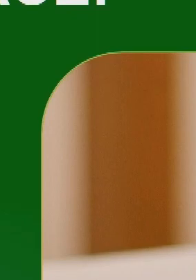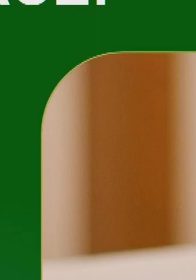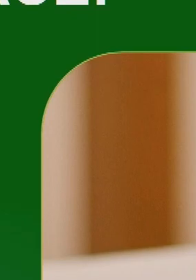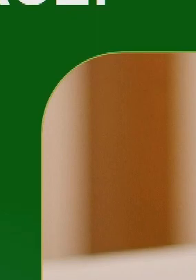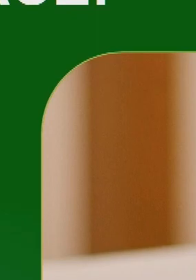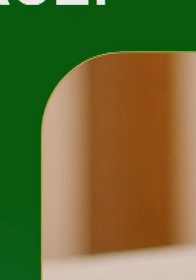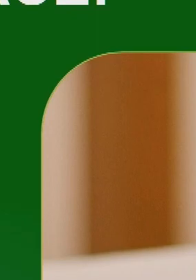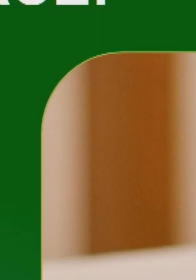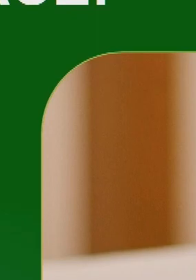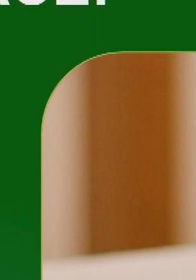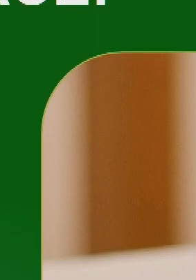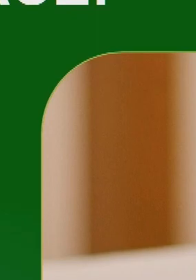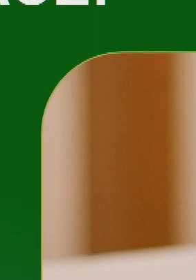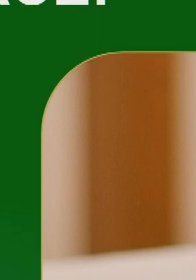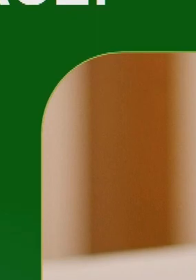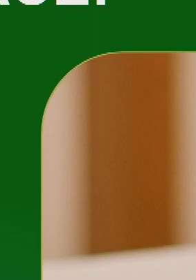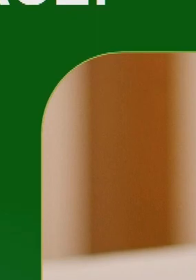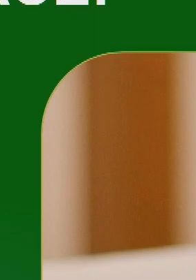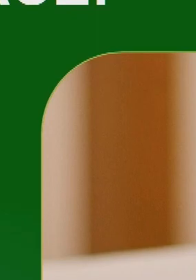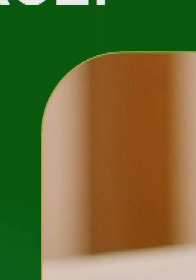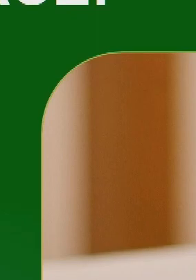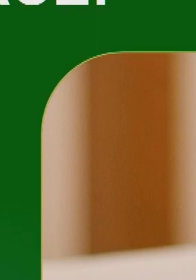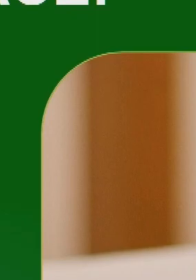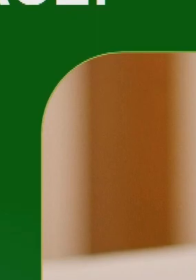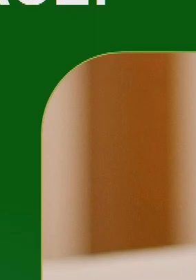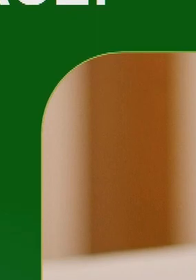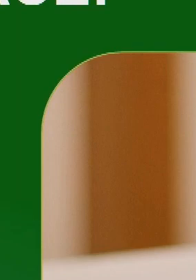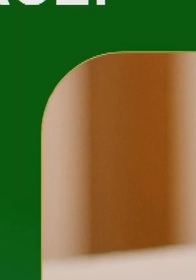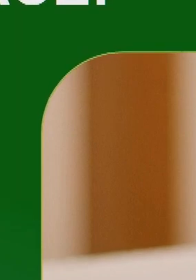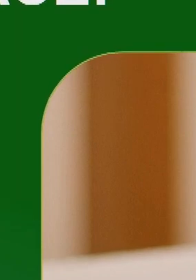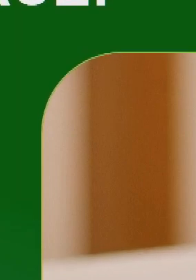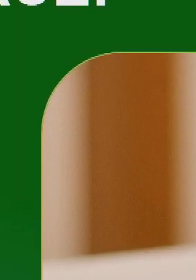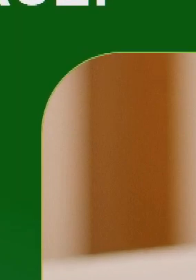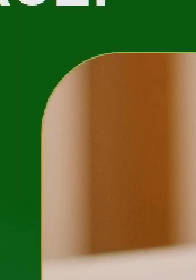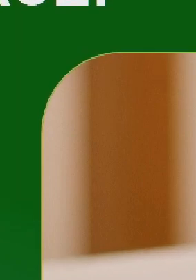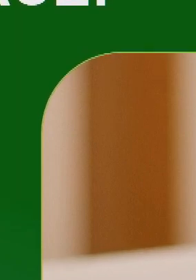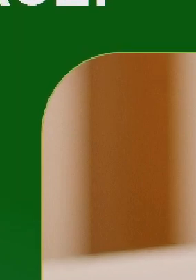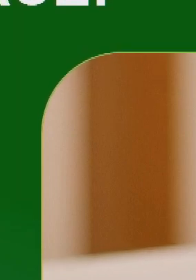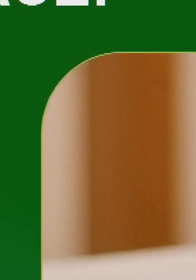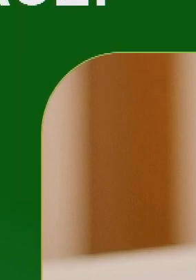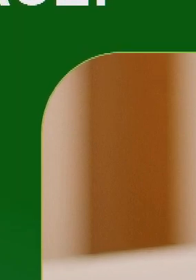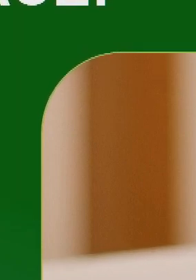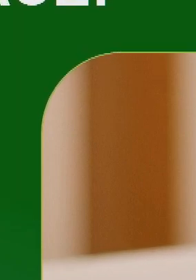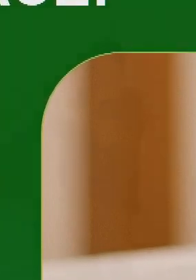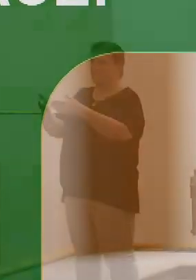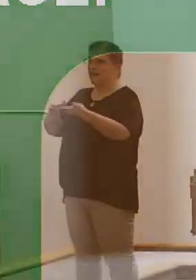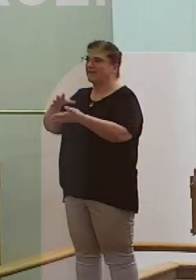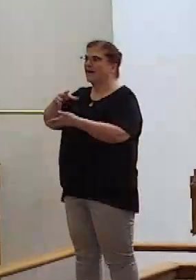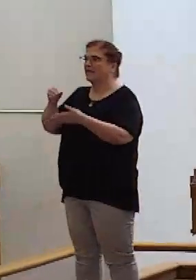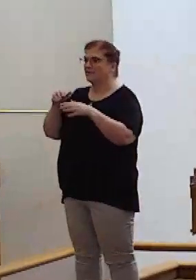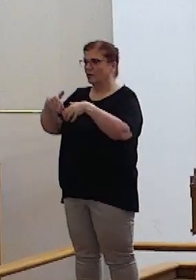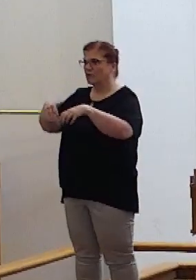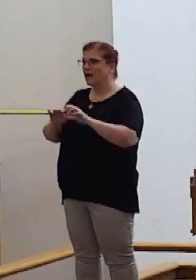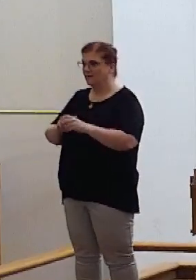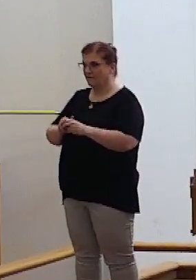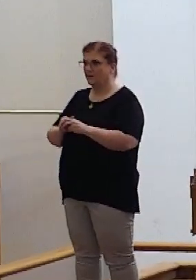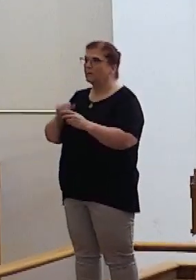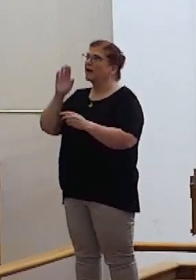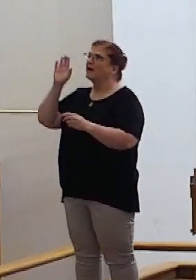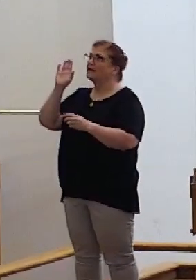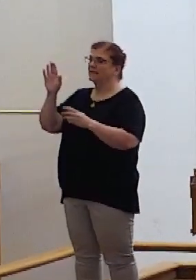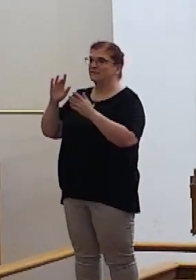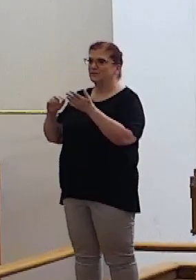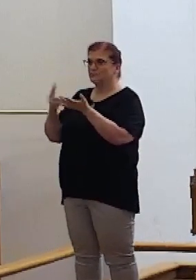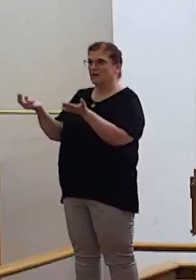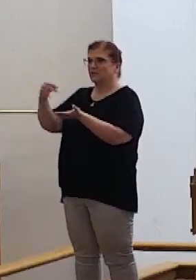Merciful God, through our Savior Jesus Christ, who on this day overcame death and the grave, and by his glorious